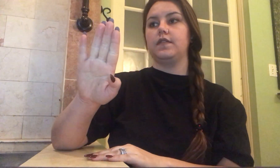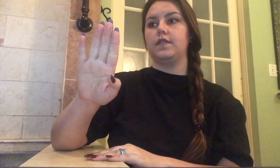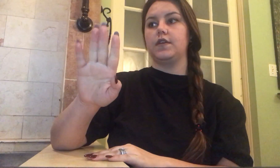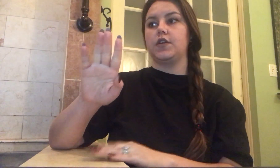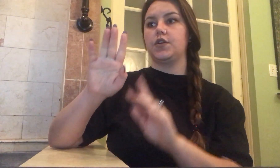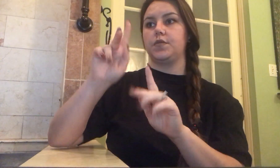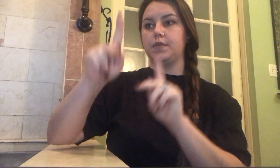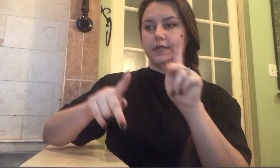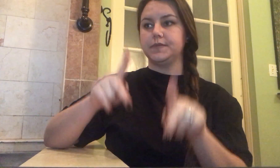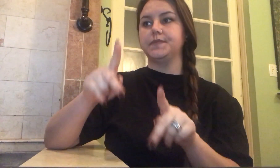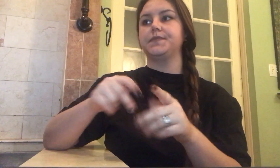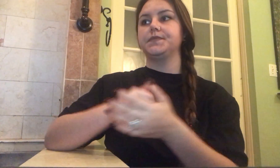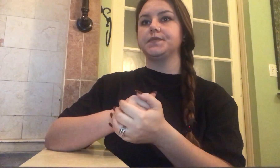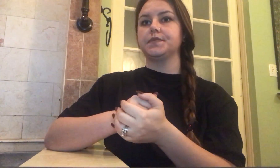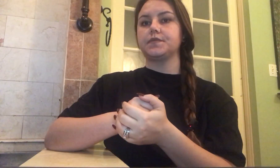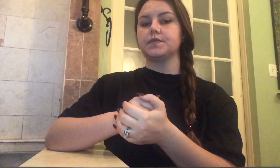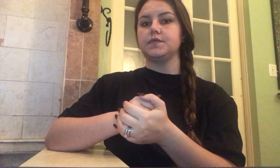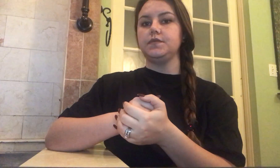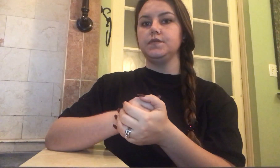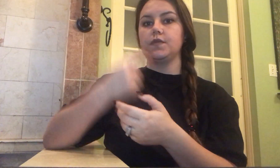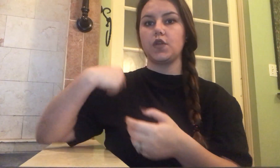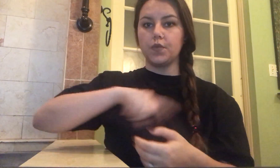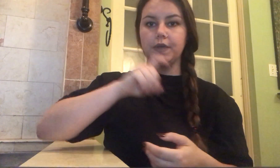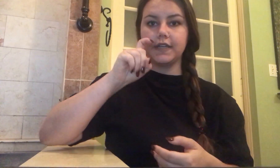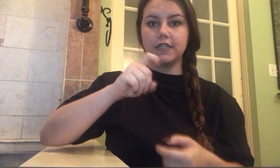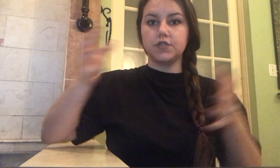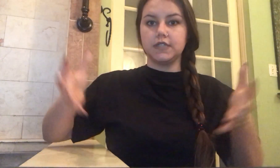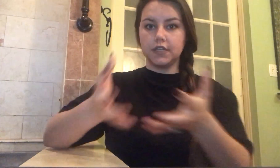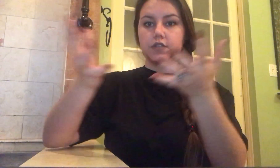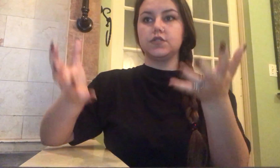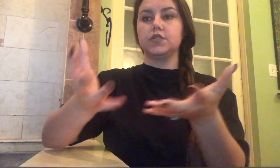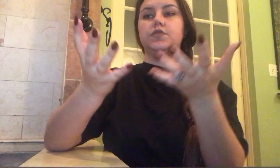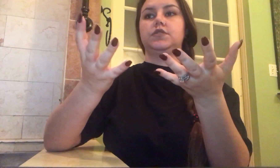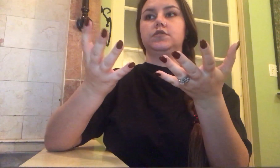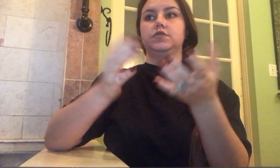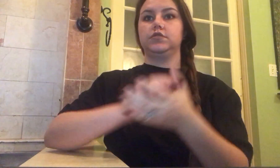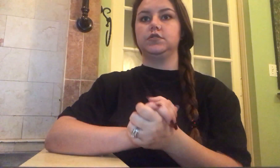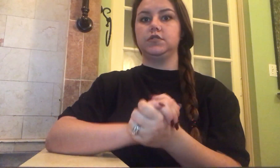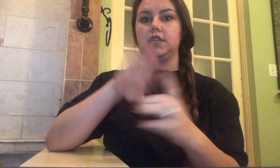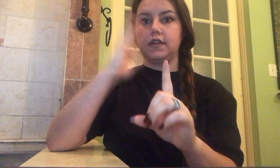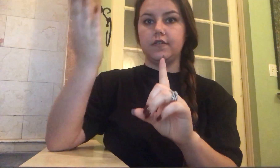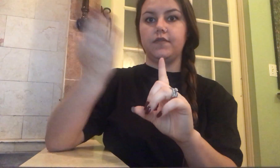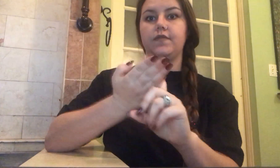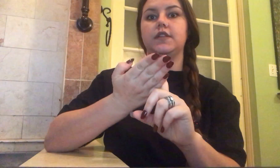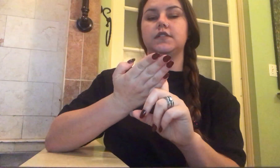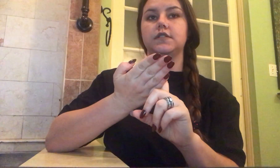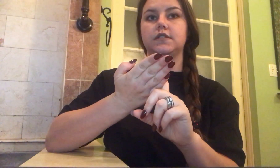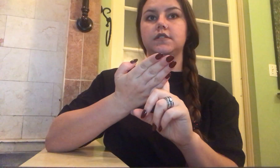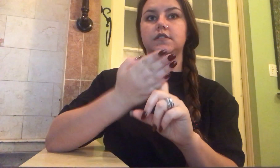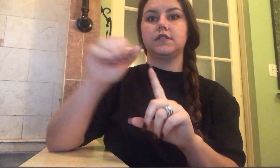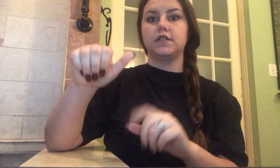Like, there's people that don't have water. When you see through America not being a real